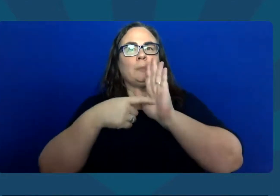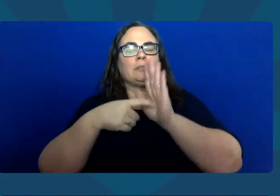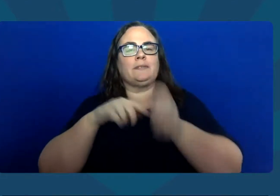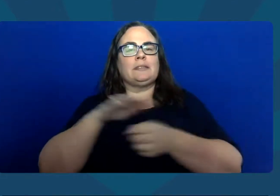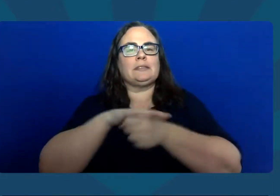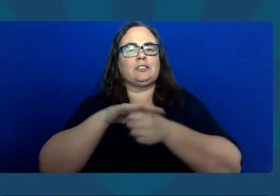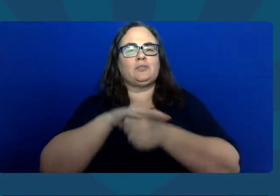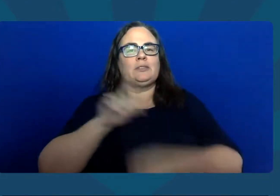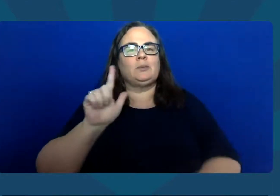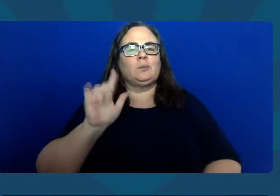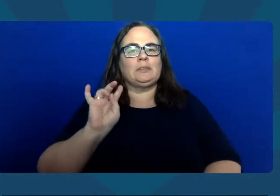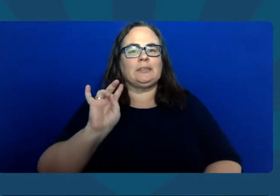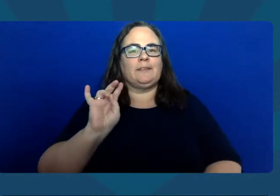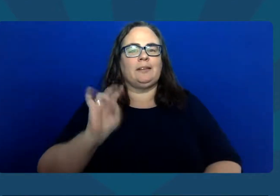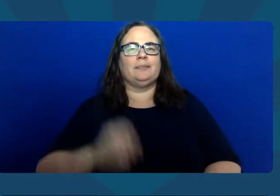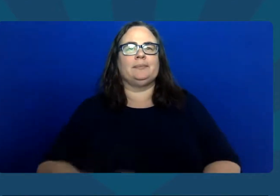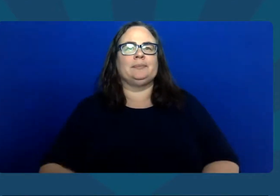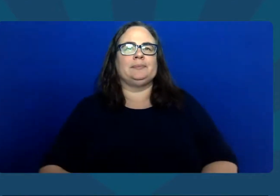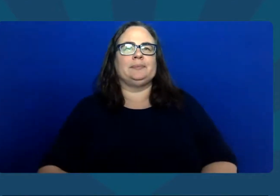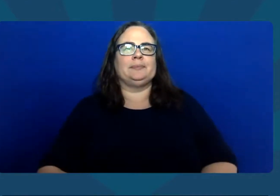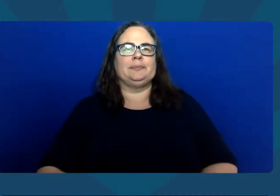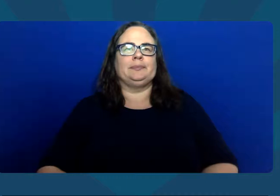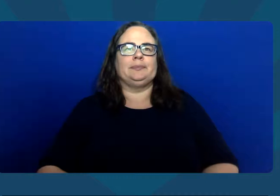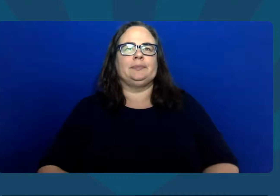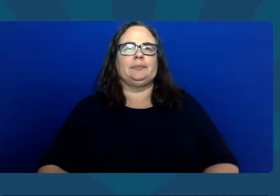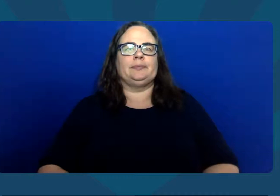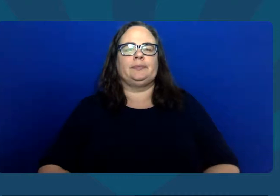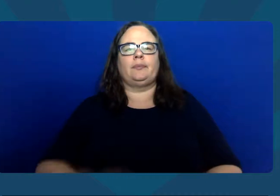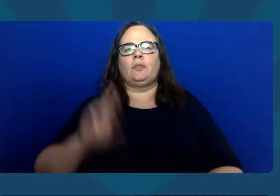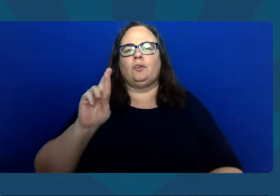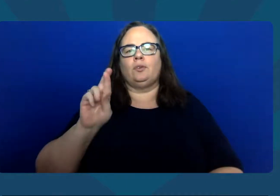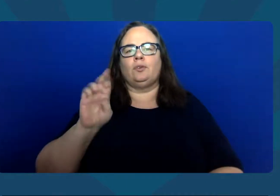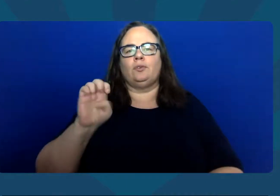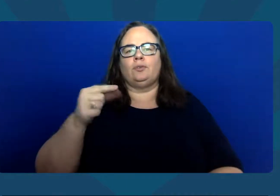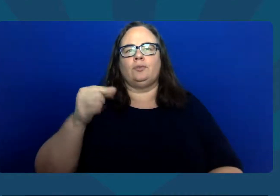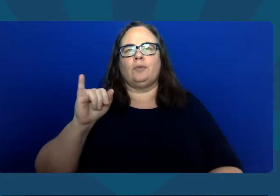Candidates for State Representative, District 27.